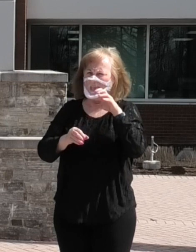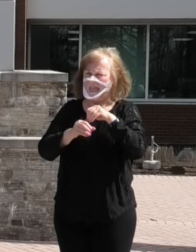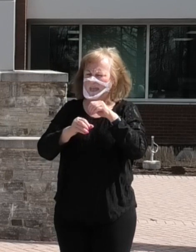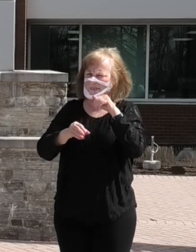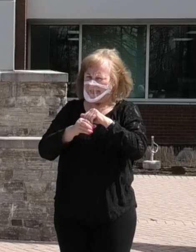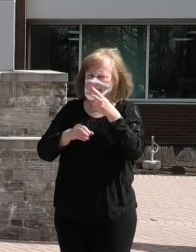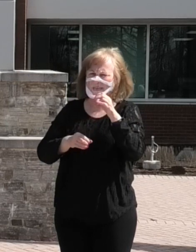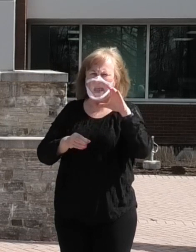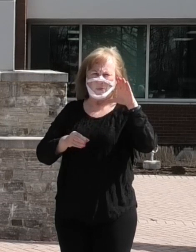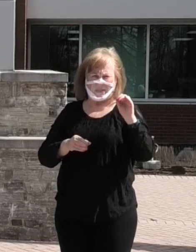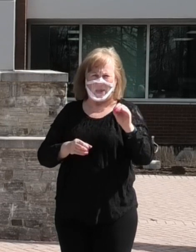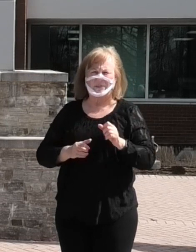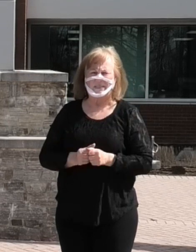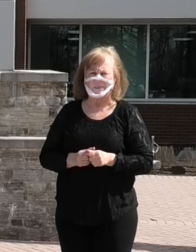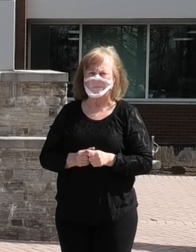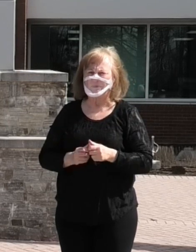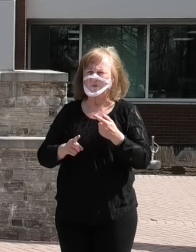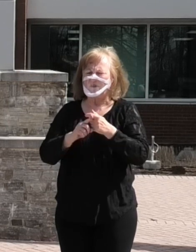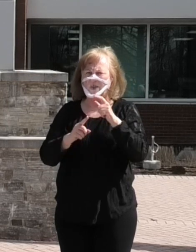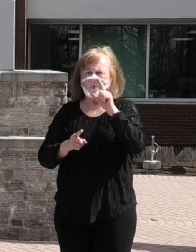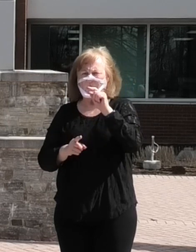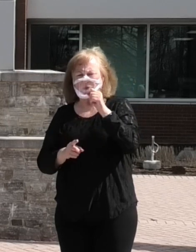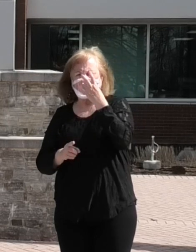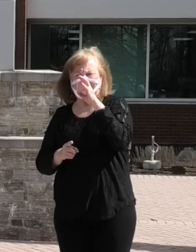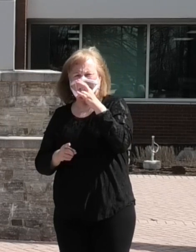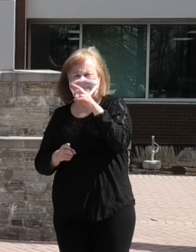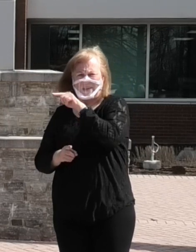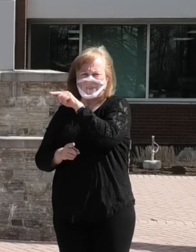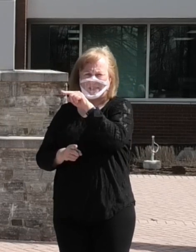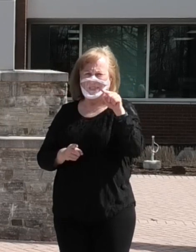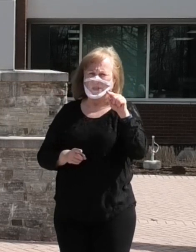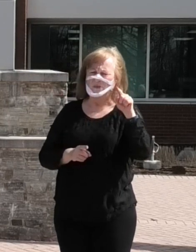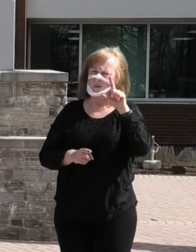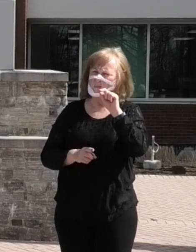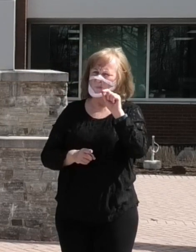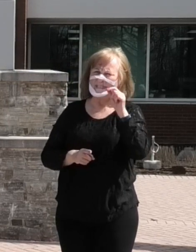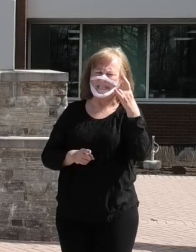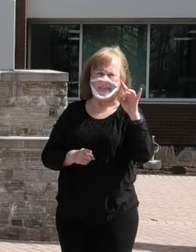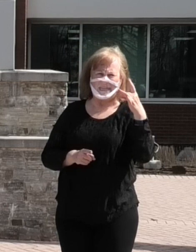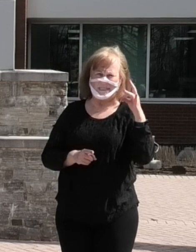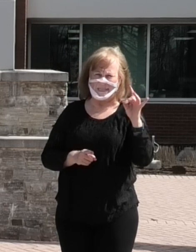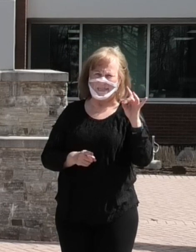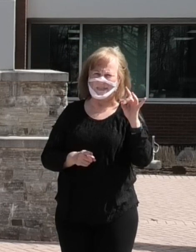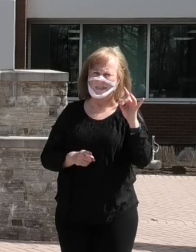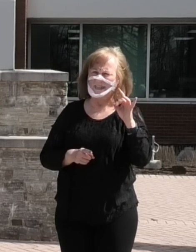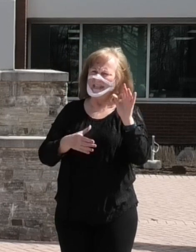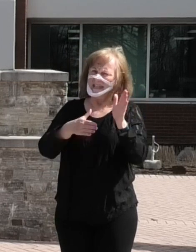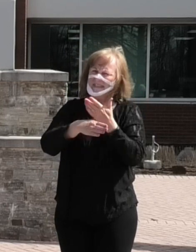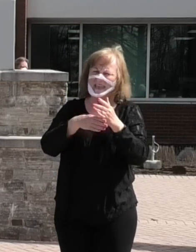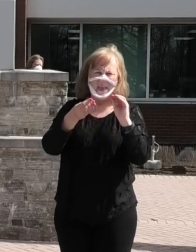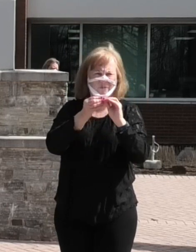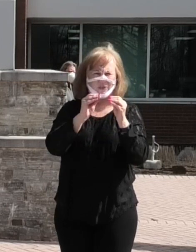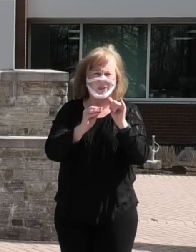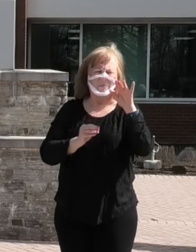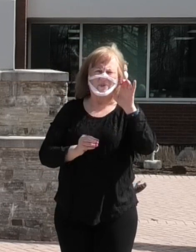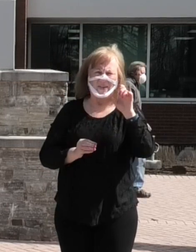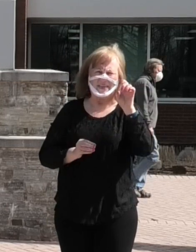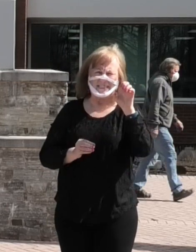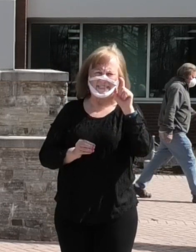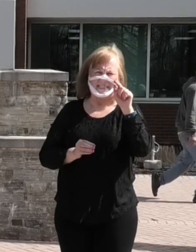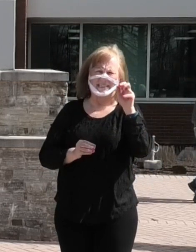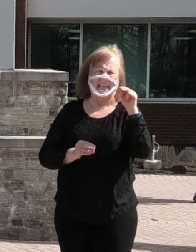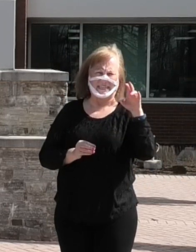County. From 2017 to 2018, the average number of ICE